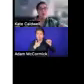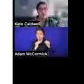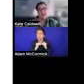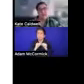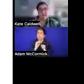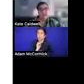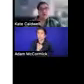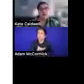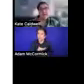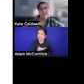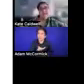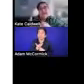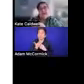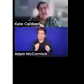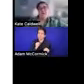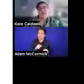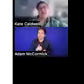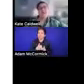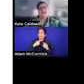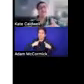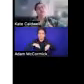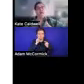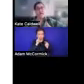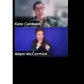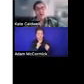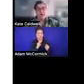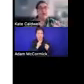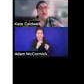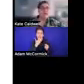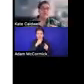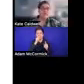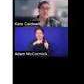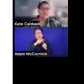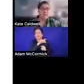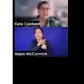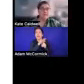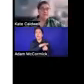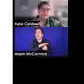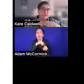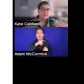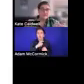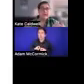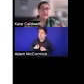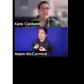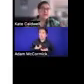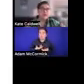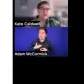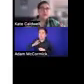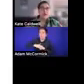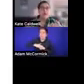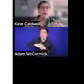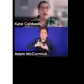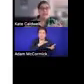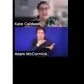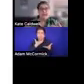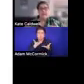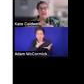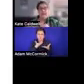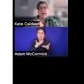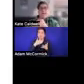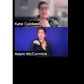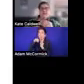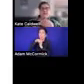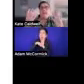is marginalized, we need to make an effort to center them, again, in the research process or in the data collection